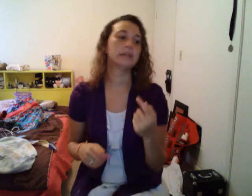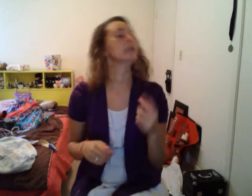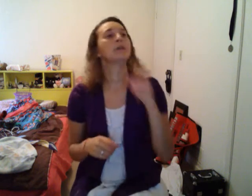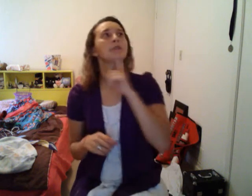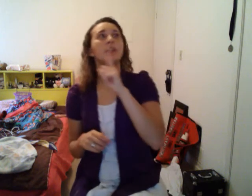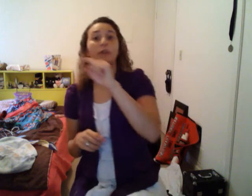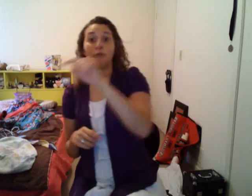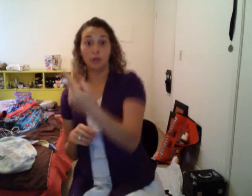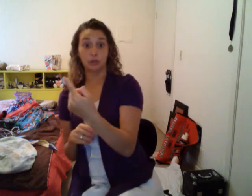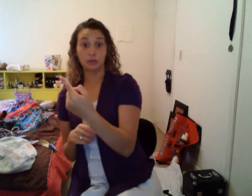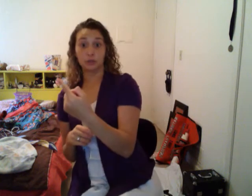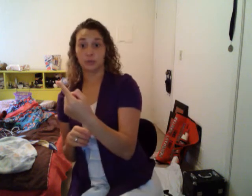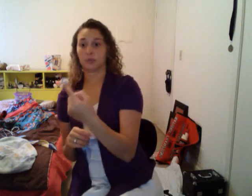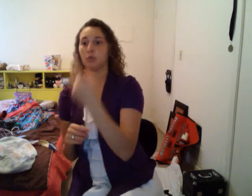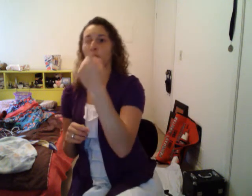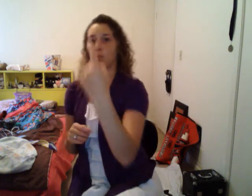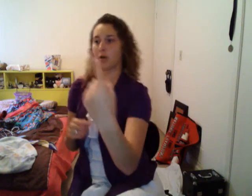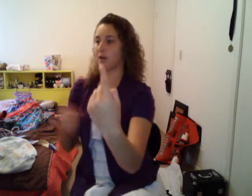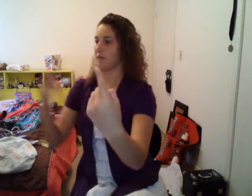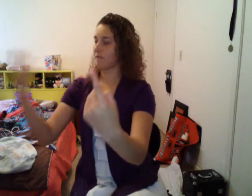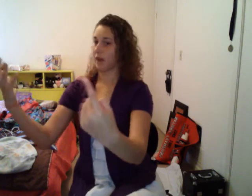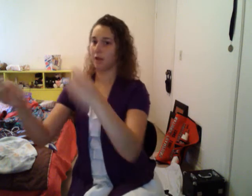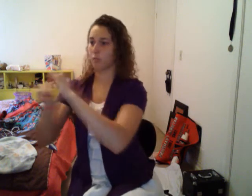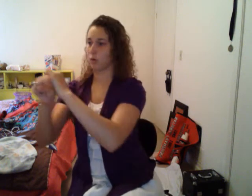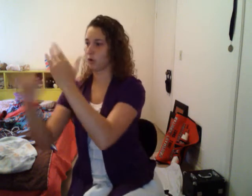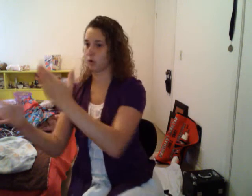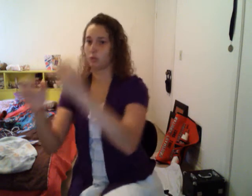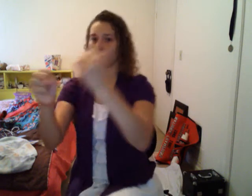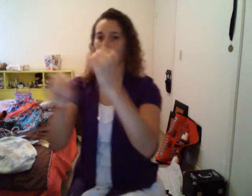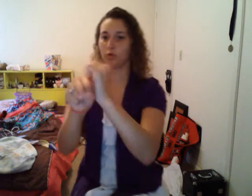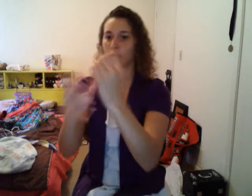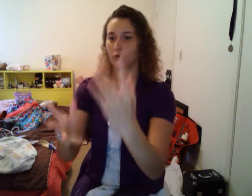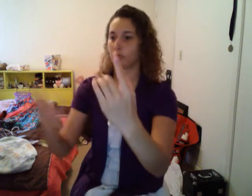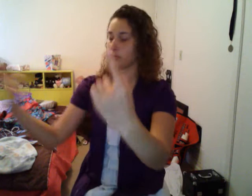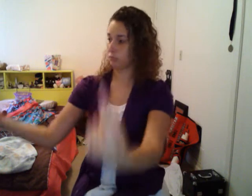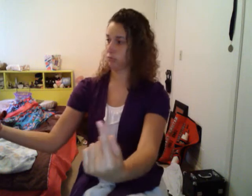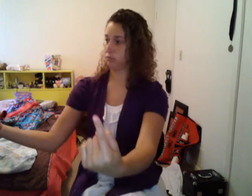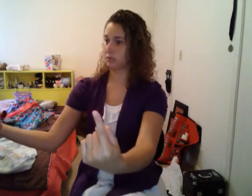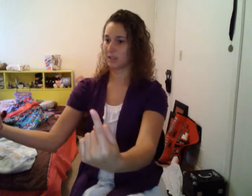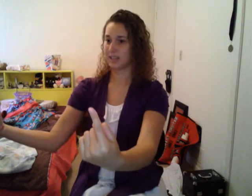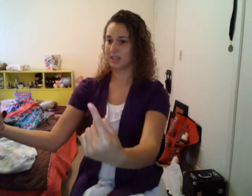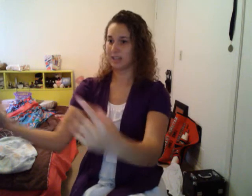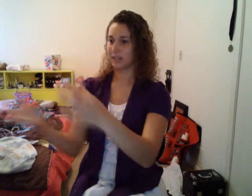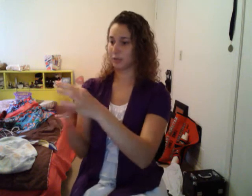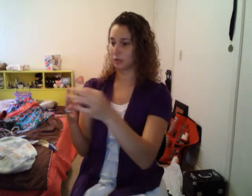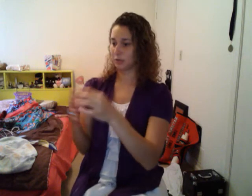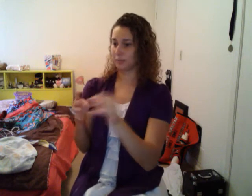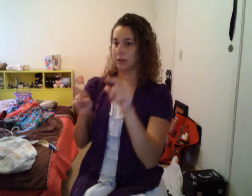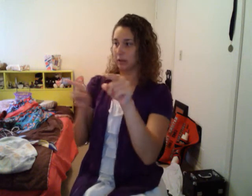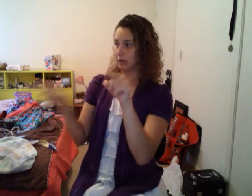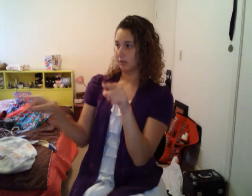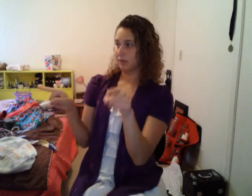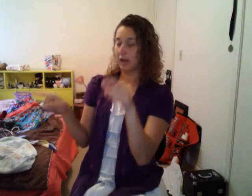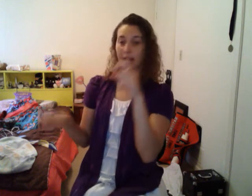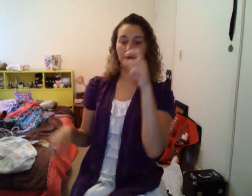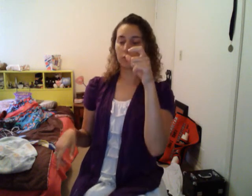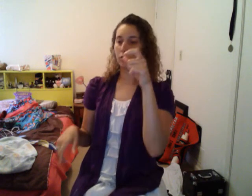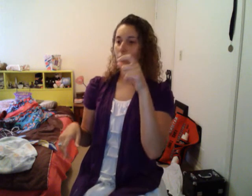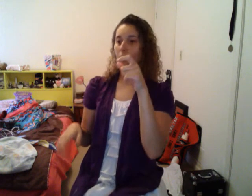case, where you have the 1 worker and the 5, it's choice between those 2, then you have to make a certain choice, and people are going to die because of